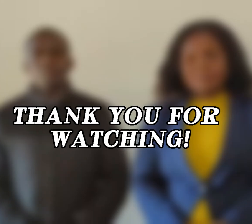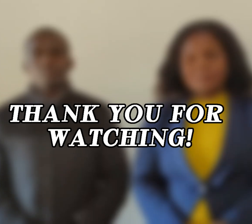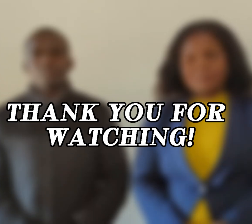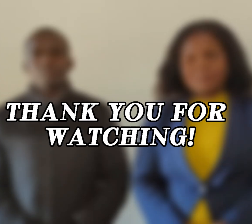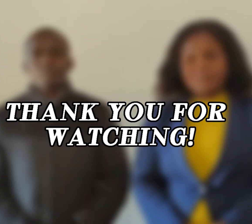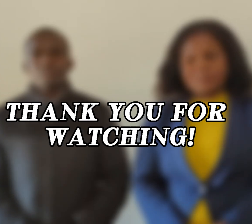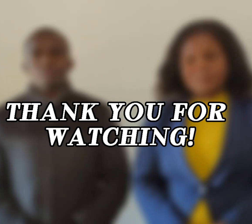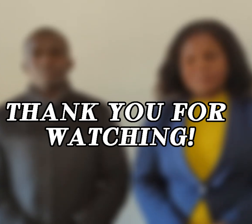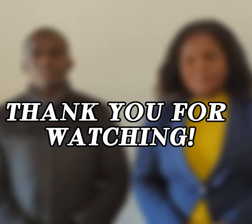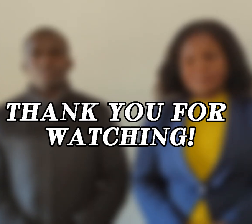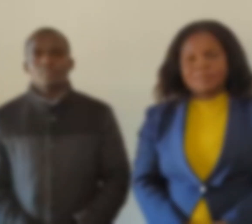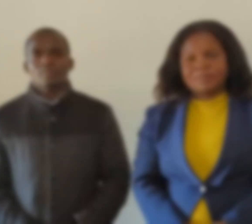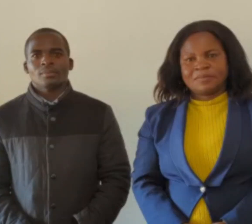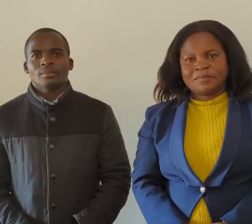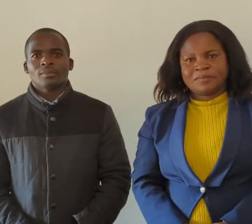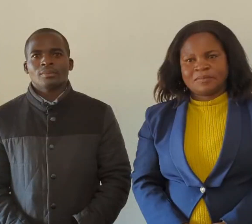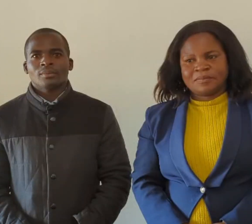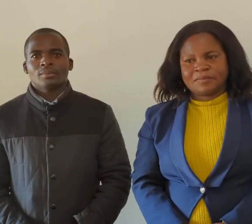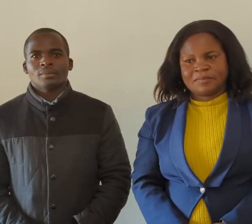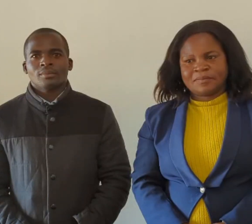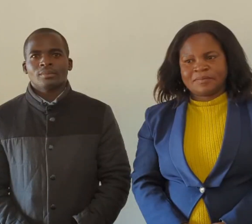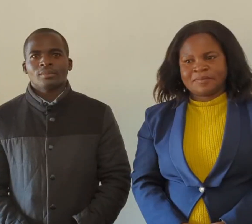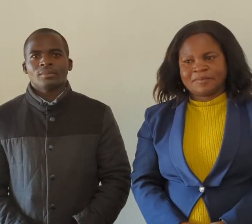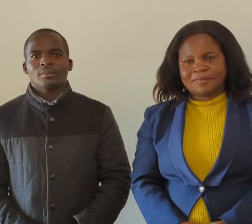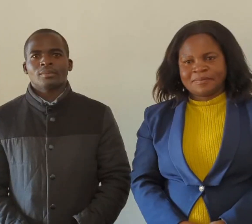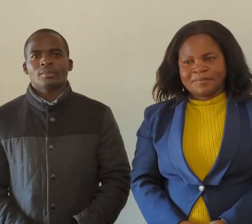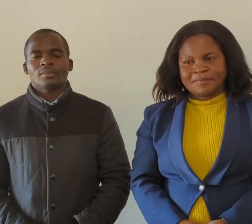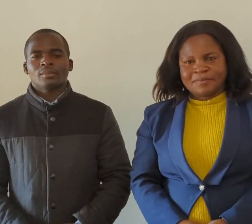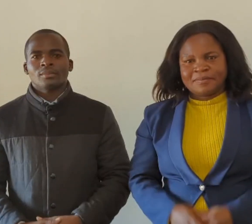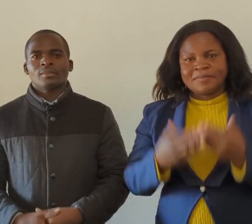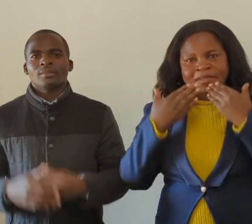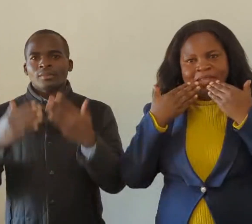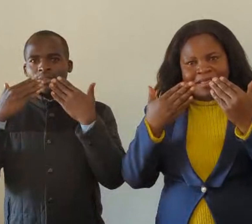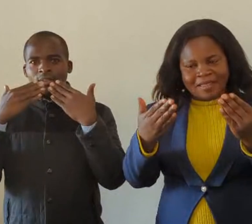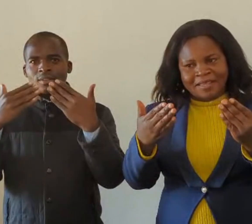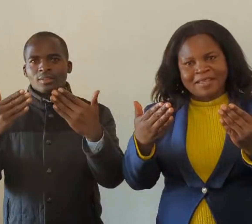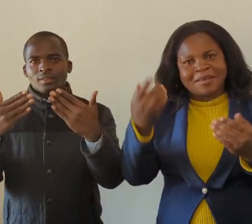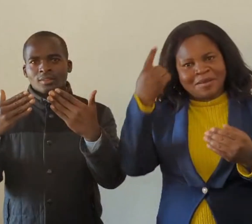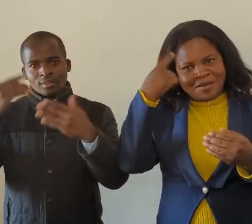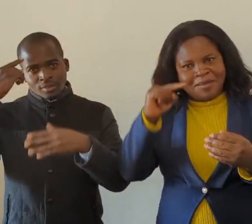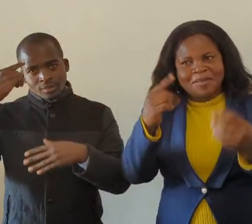Thank you for watching.